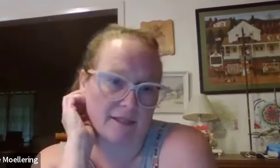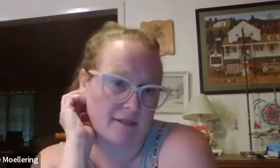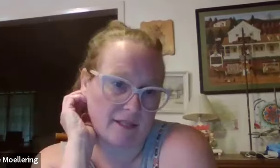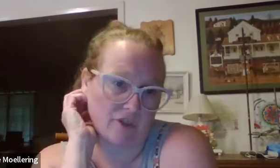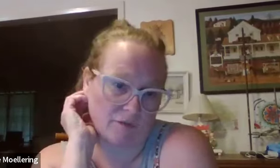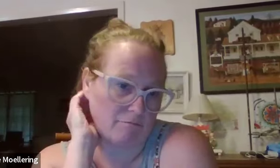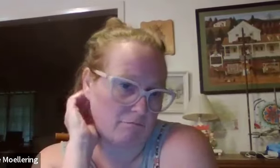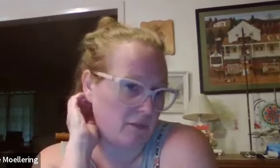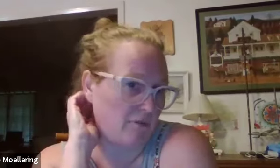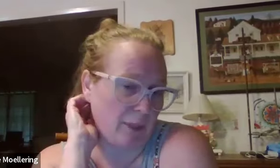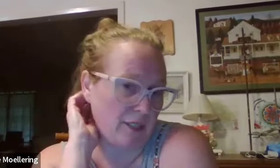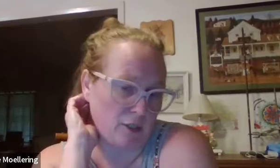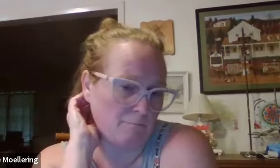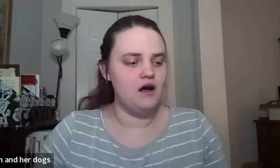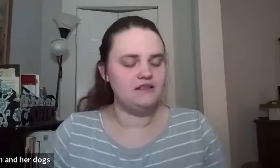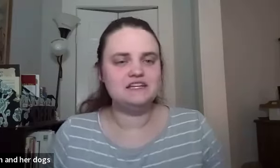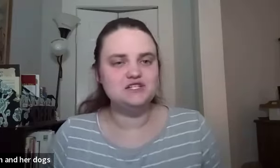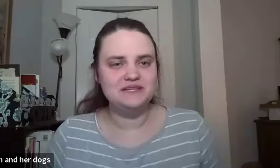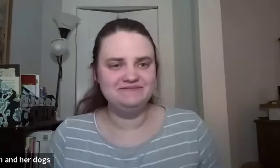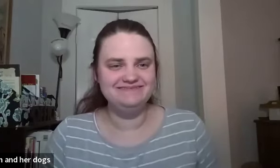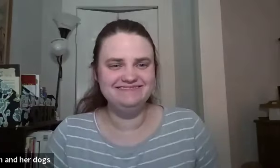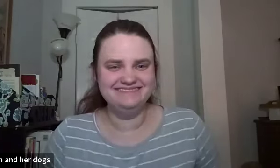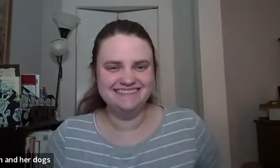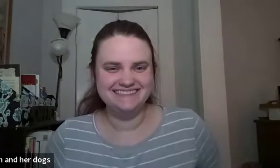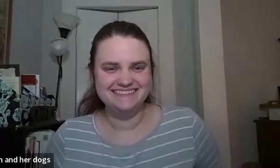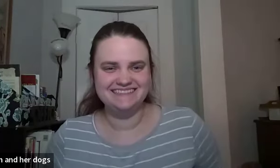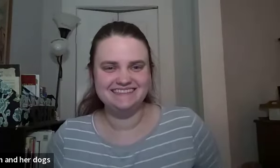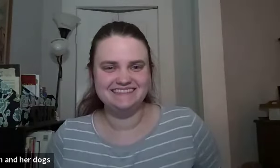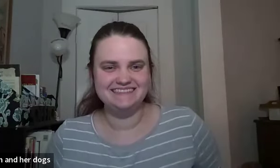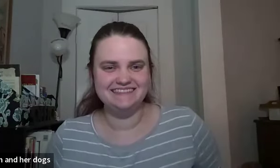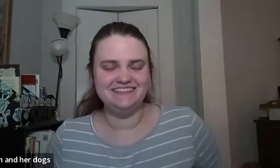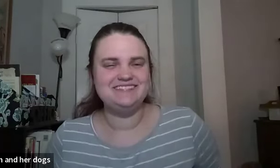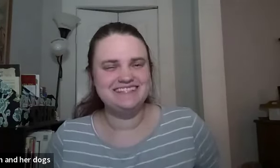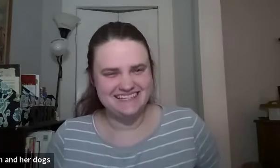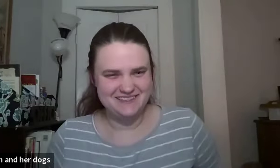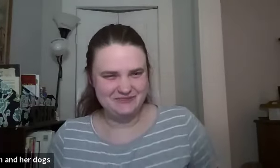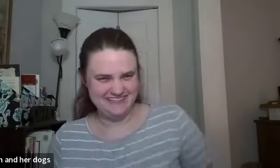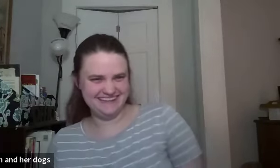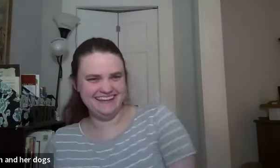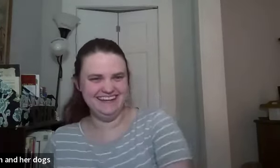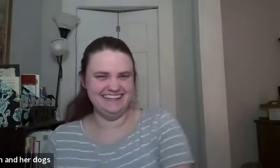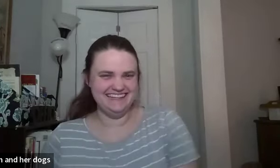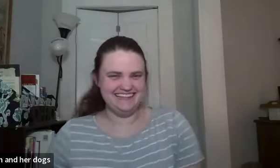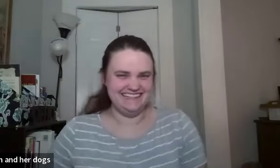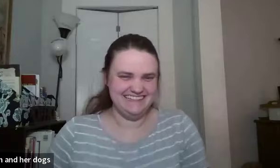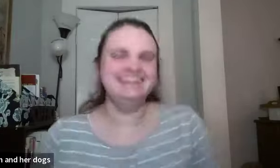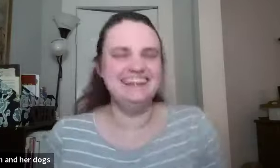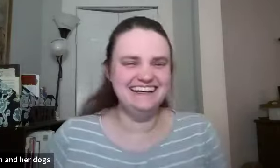last session if we need to. The holidays, you mean? What did I say? You said days of the week.